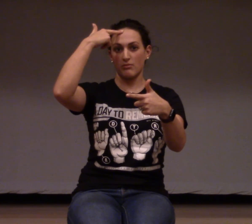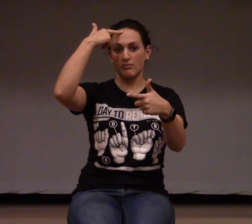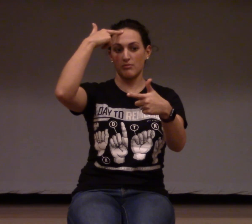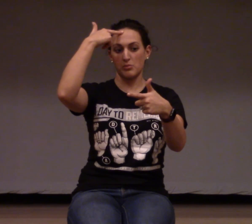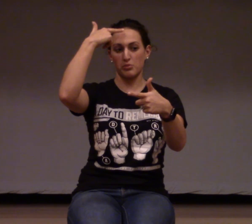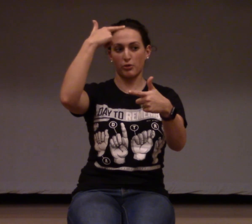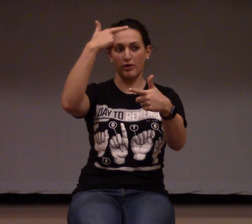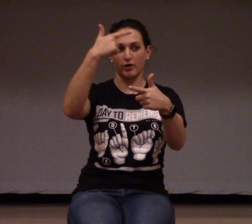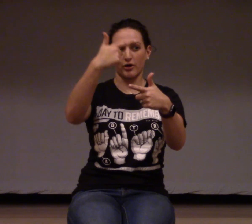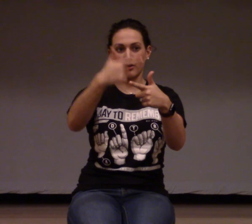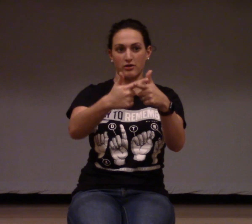Brother.